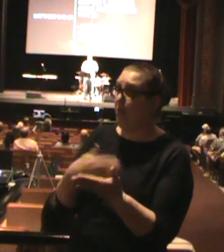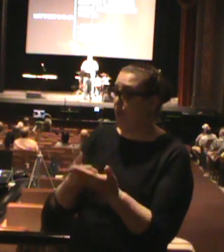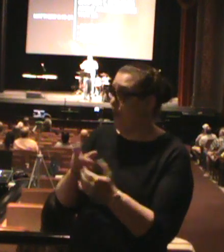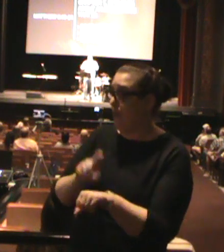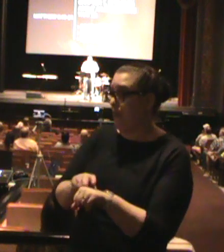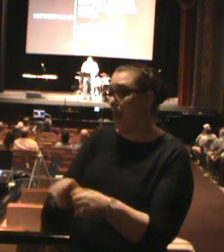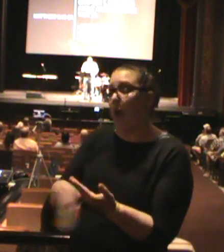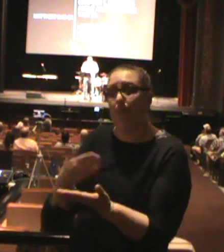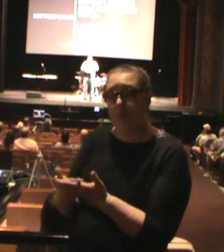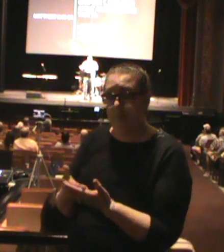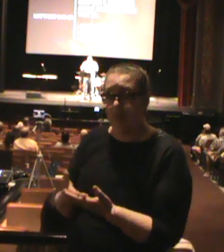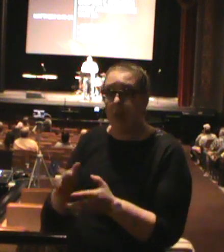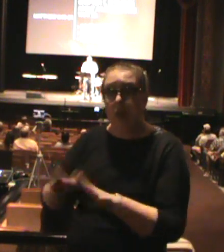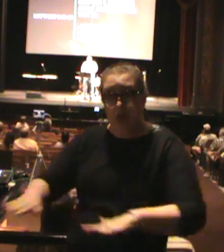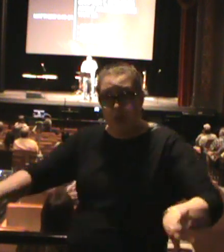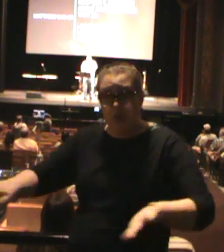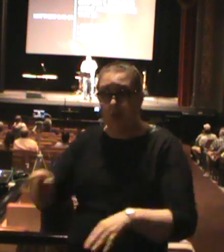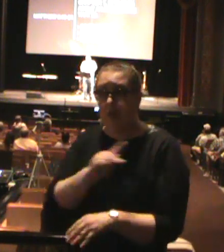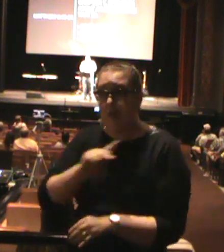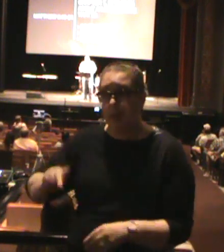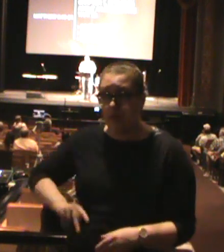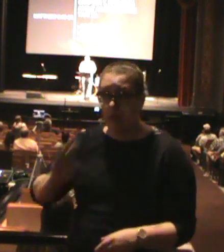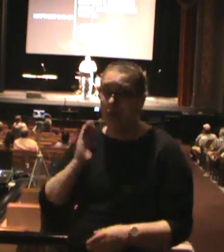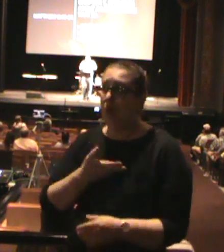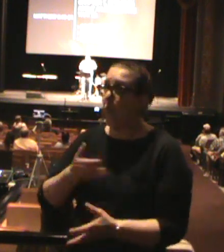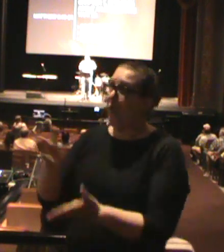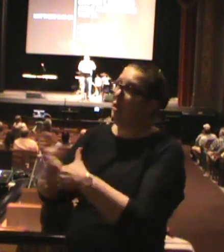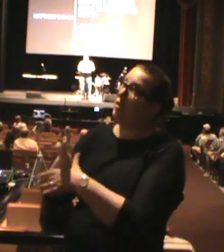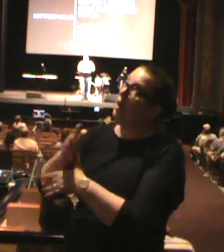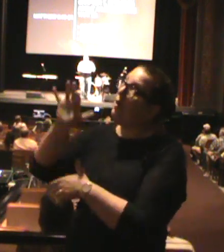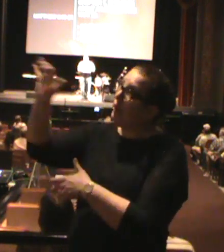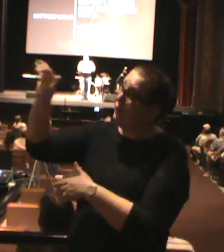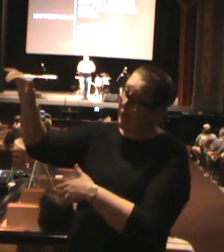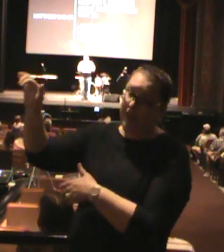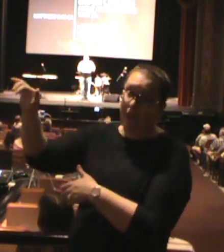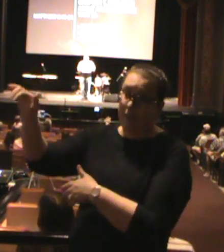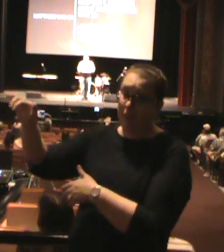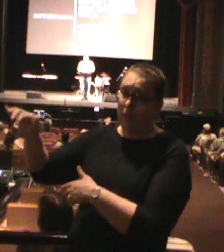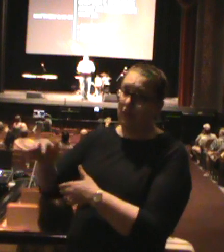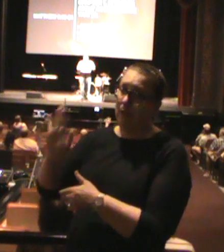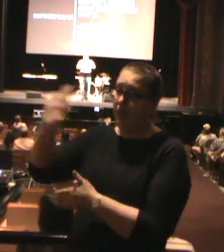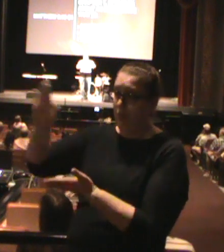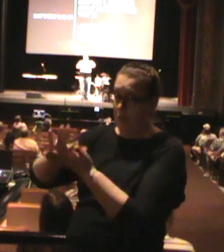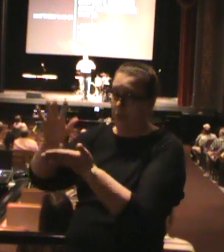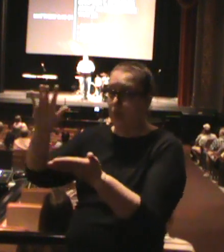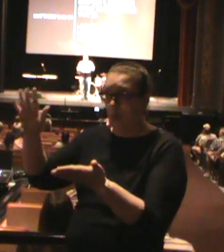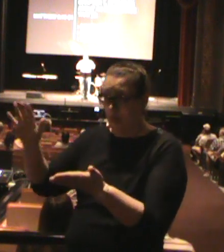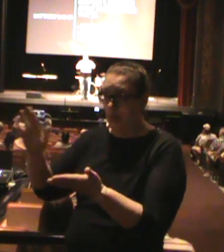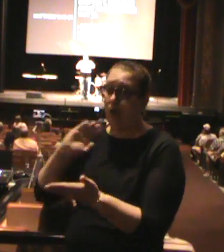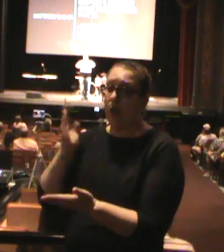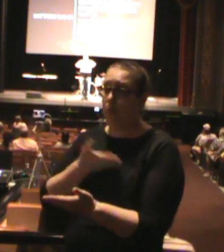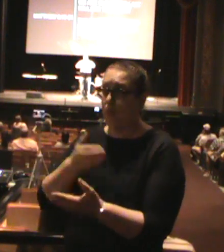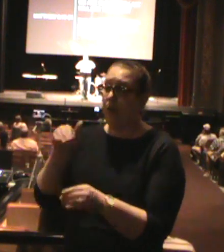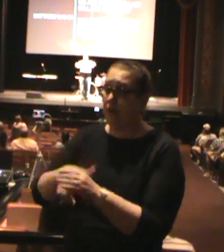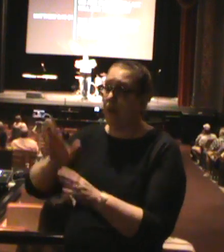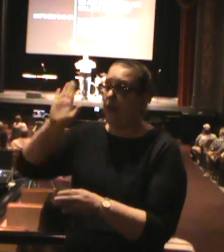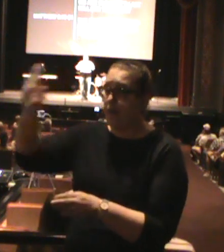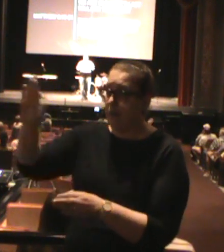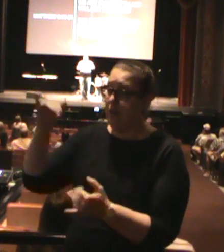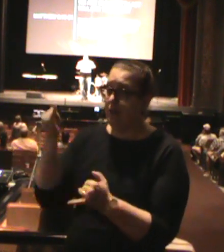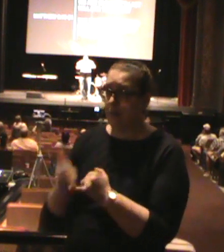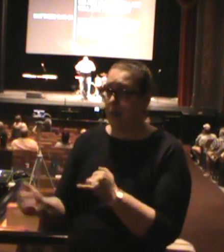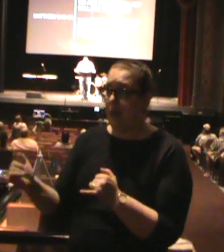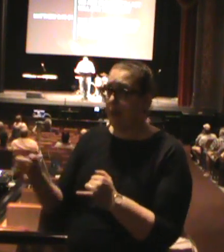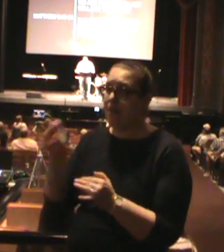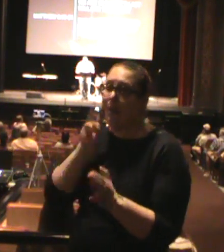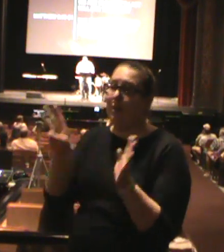As children of the King, we share in His inheritance. We share in His glory. We are in His last